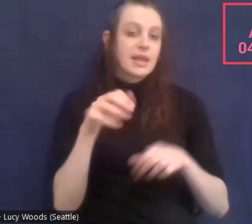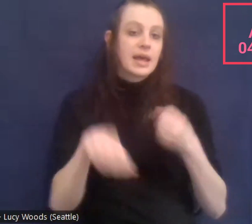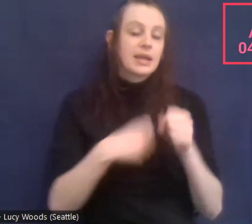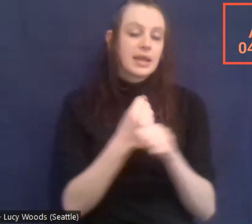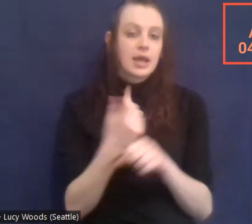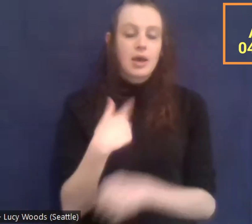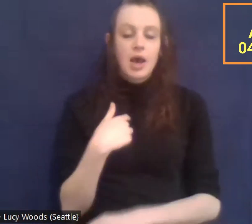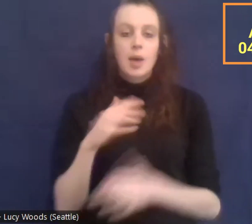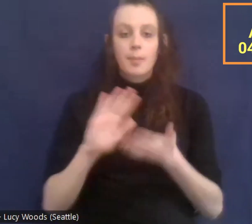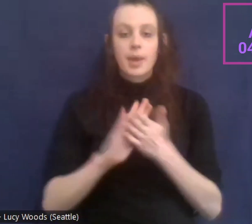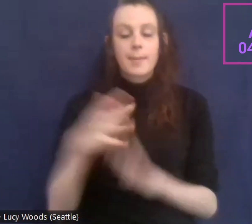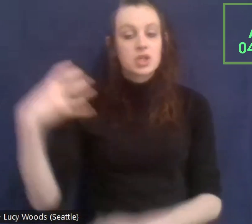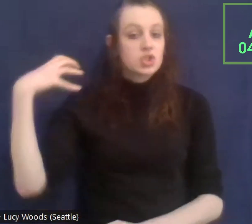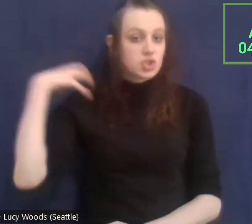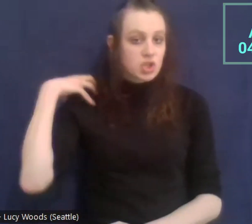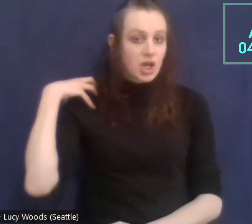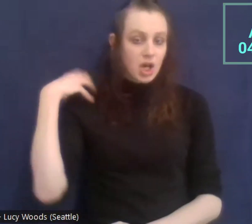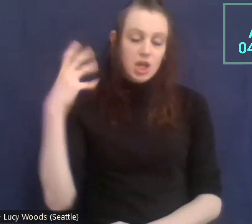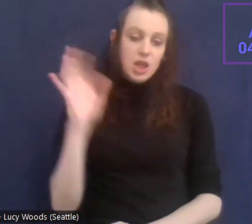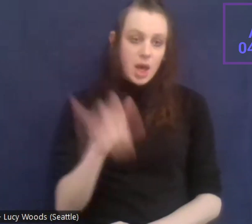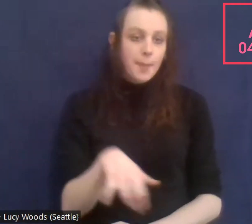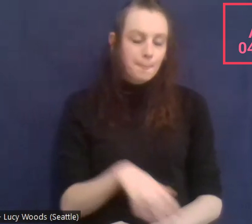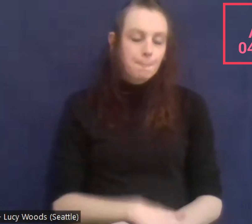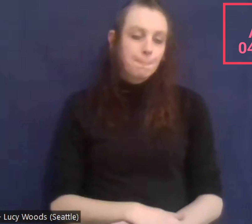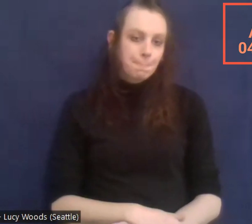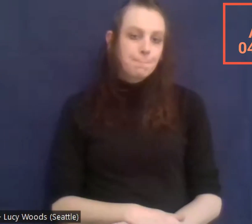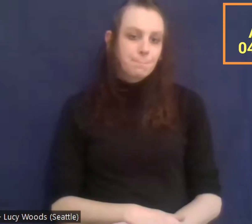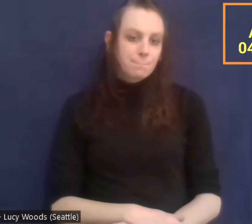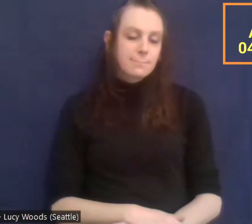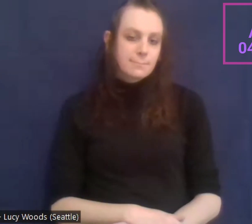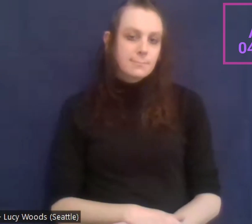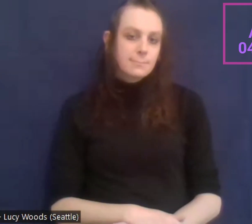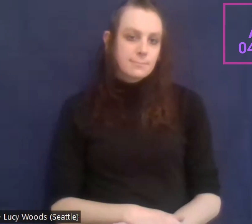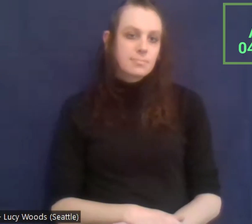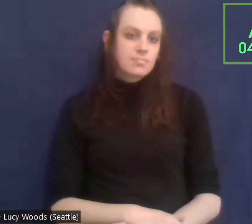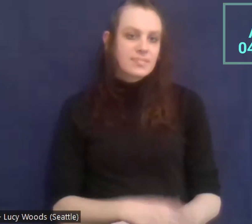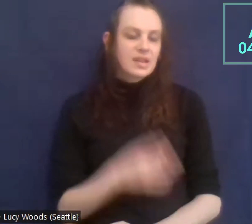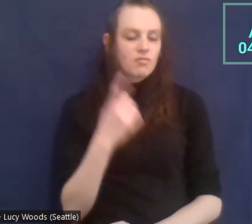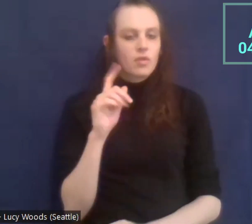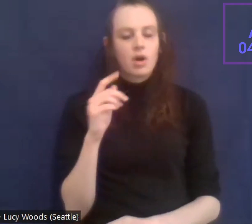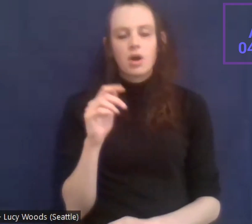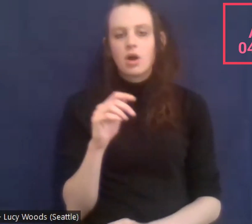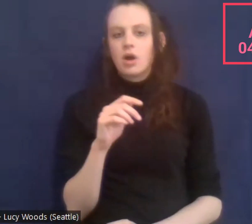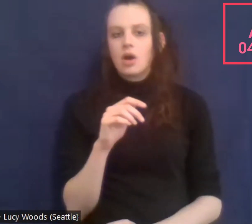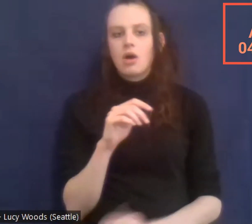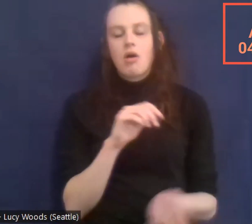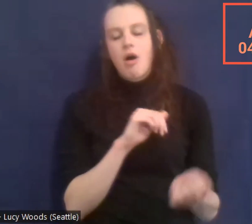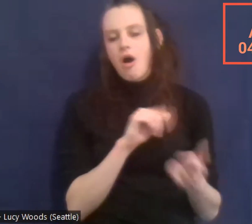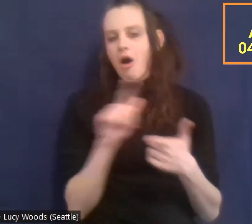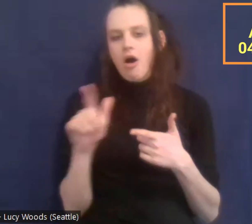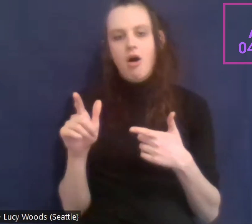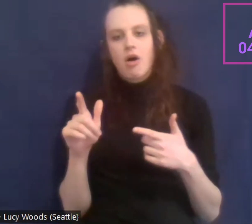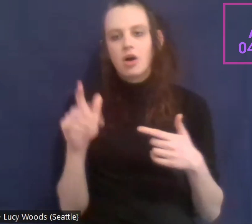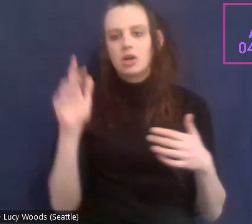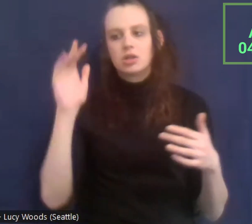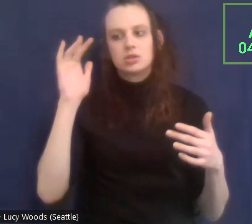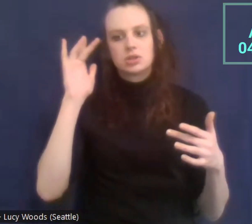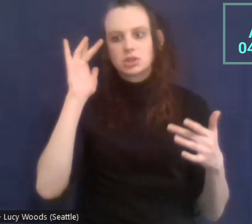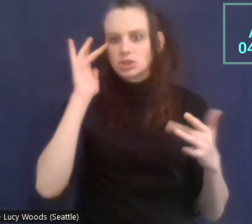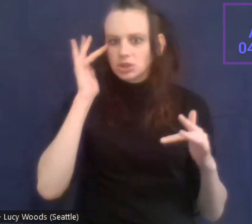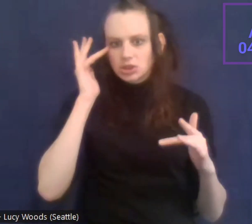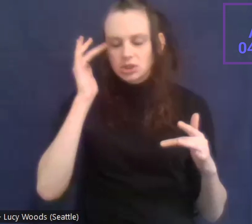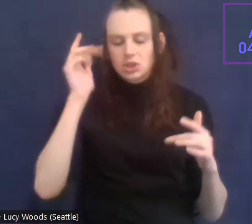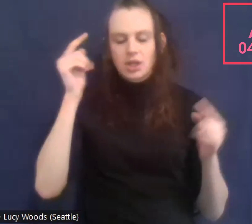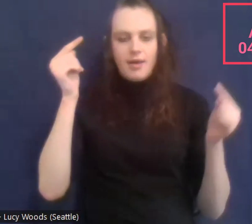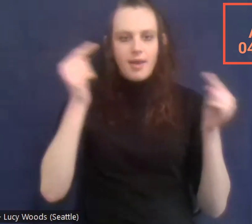that. Um, and for all the headaches, it's not worth the hangovers, right? Like business